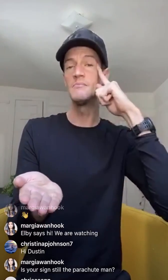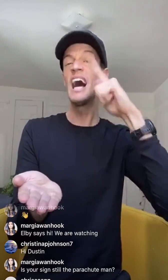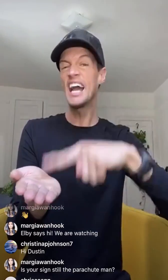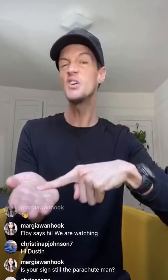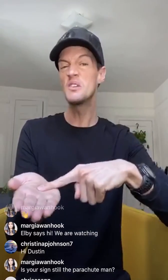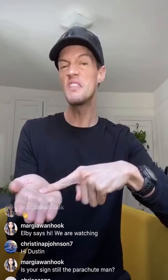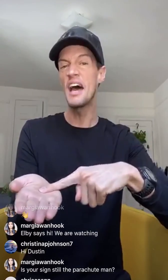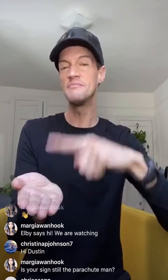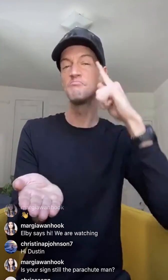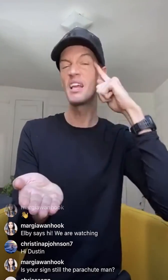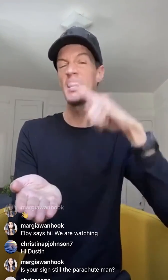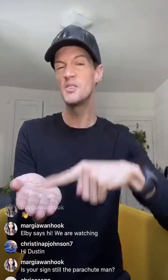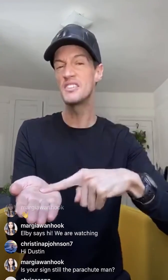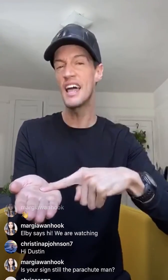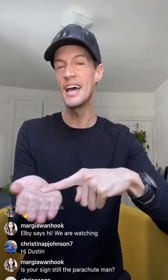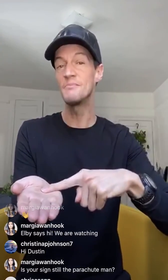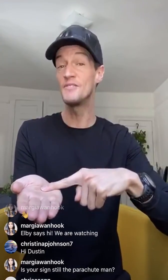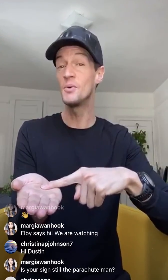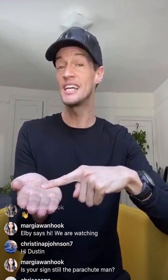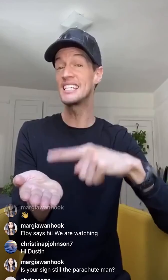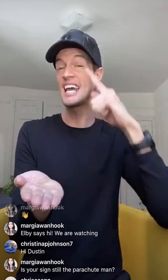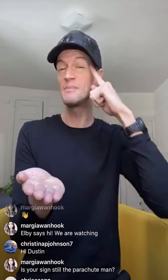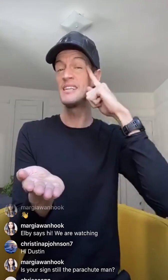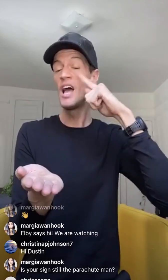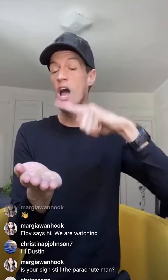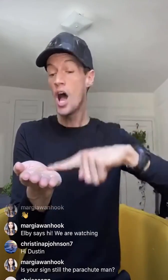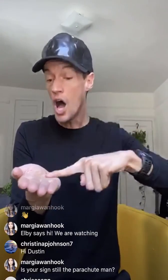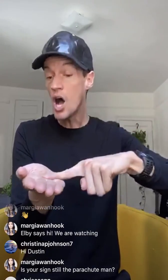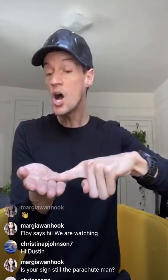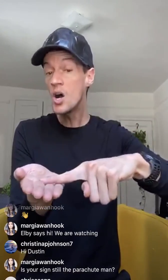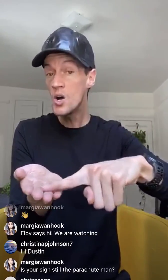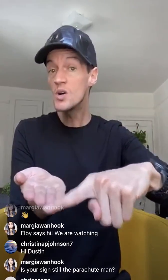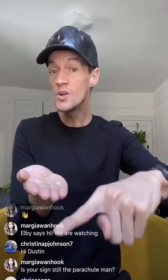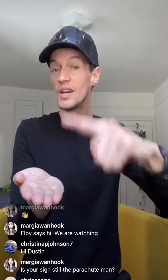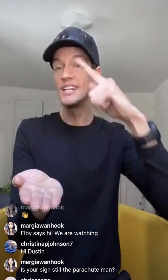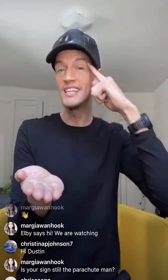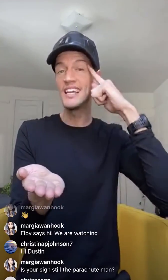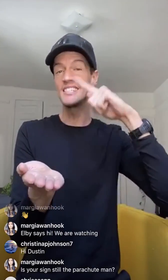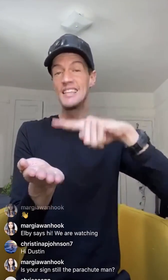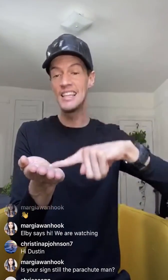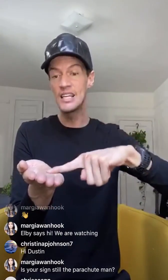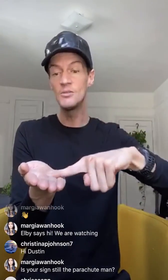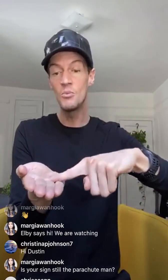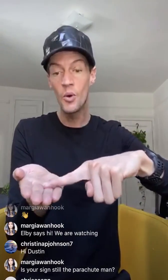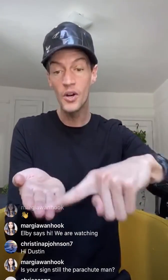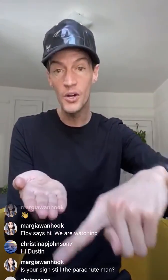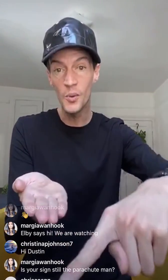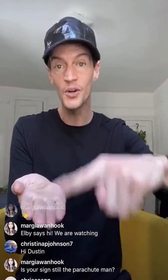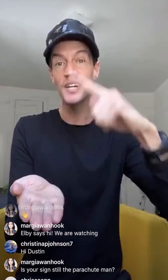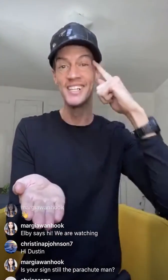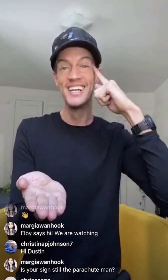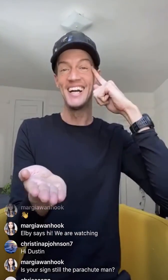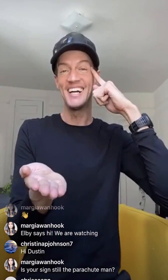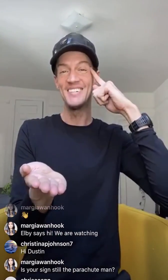down and you want to check or examine that. If you just notice something, like, oh, I noticed that, it just comes down and looks.